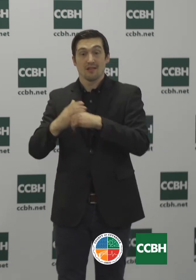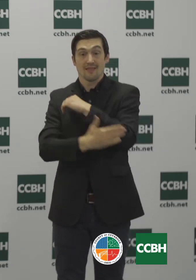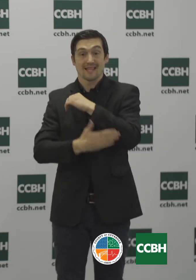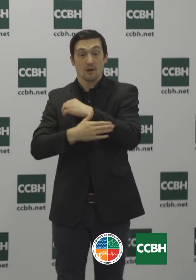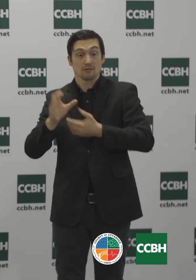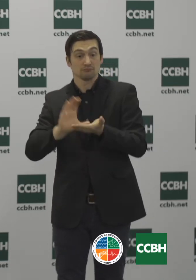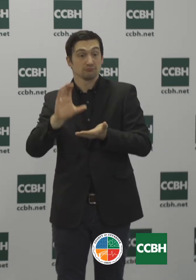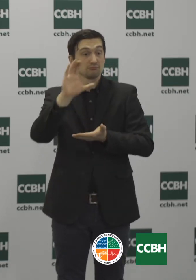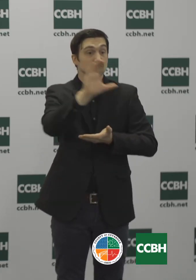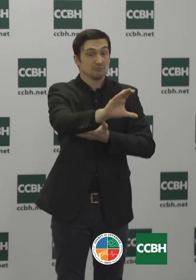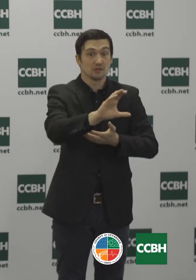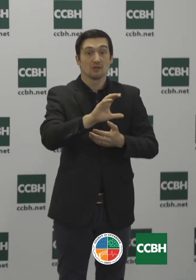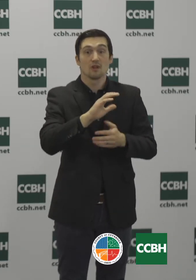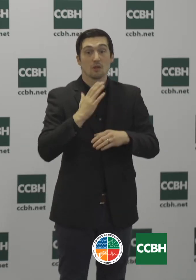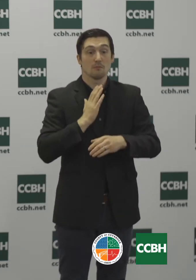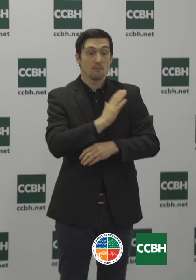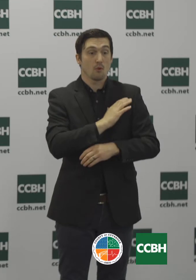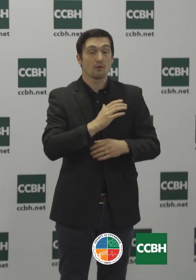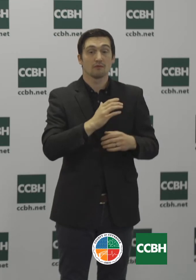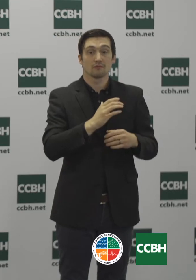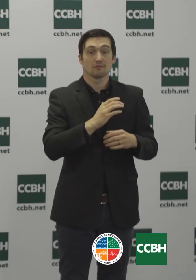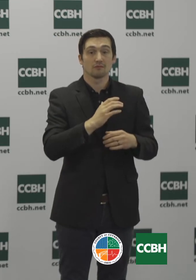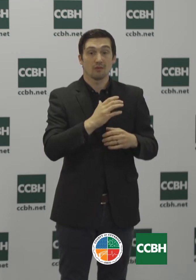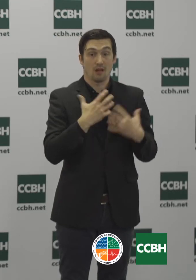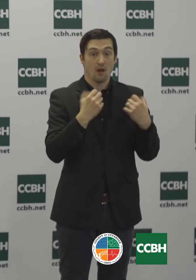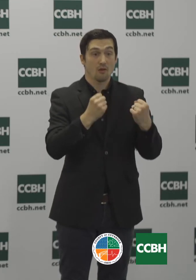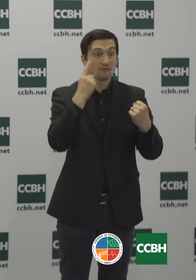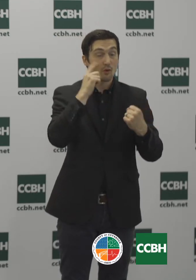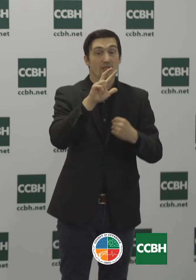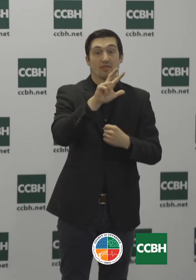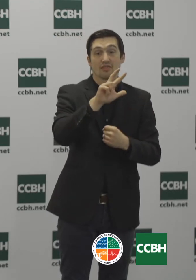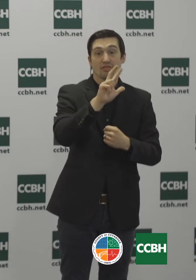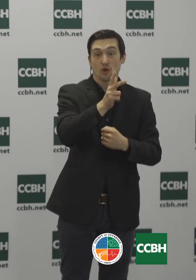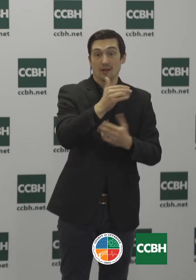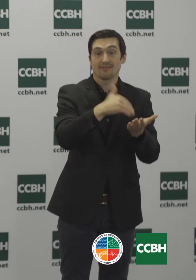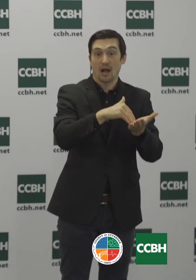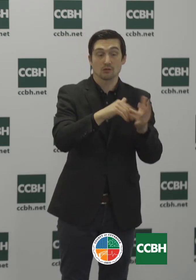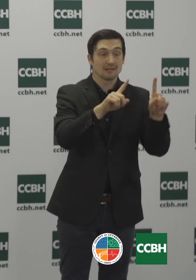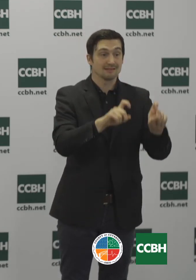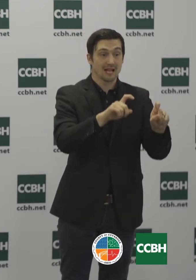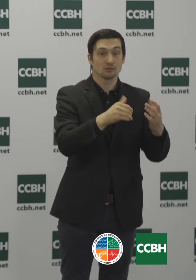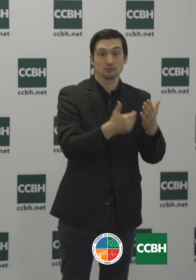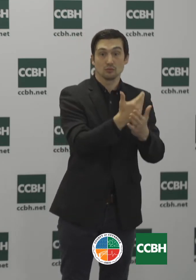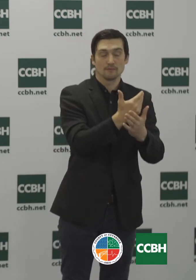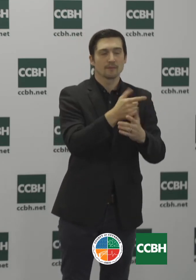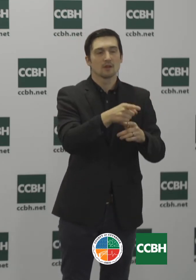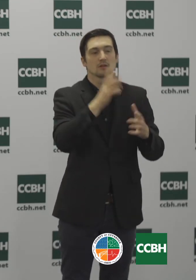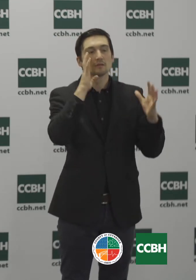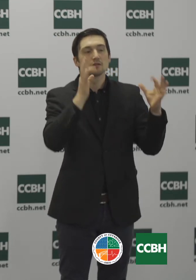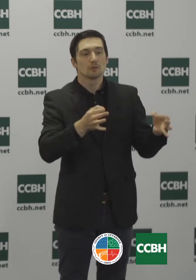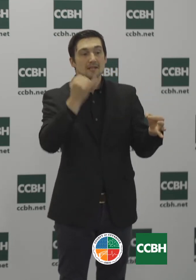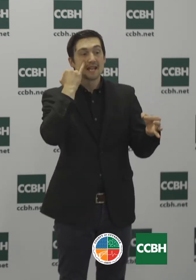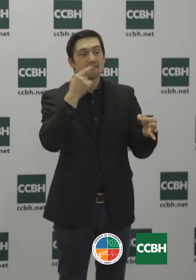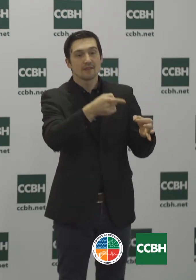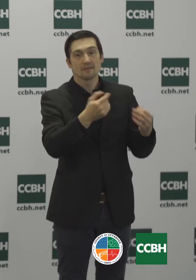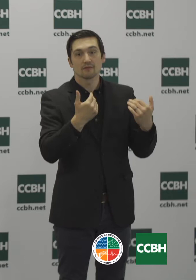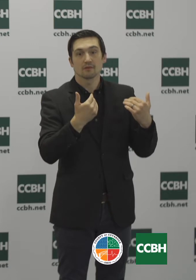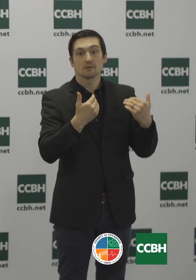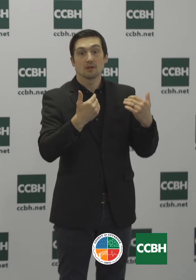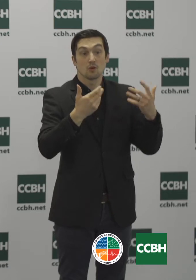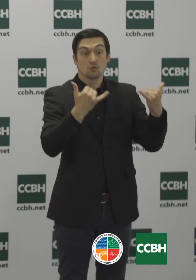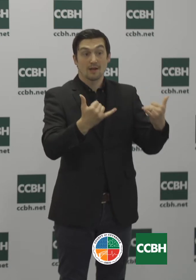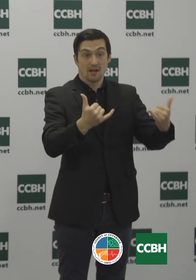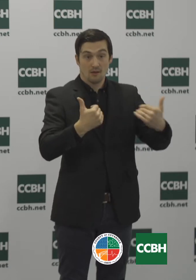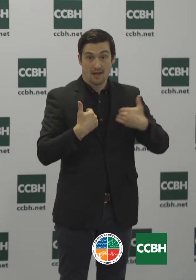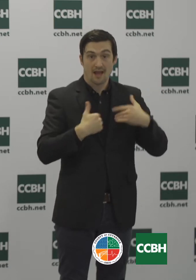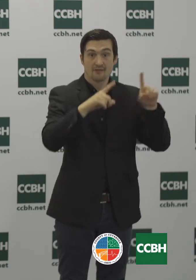Health for 30,000 tests. These tests will determine if people are currently infected, not if they've had the disease